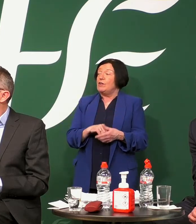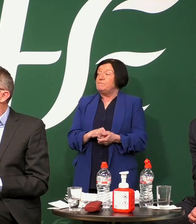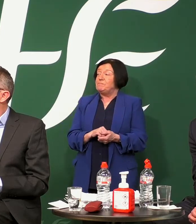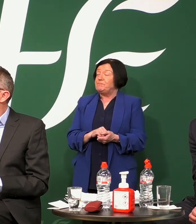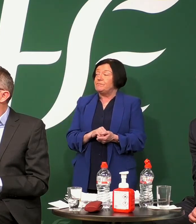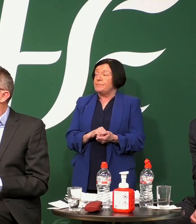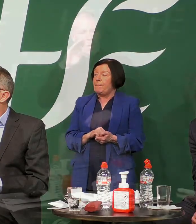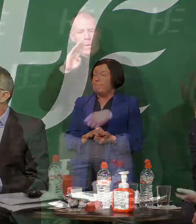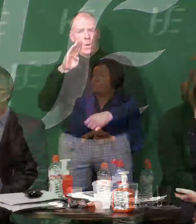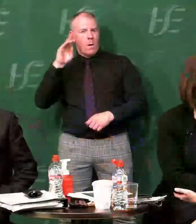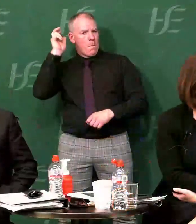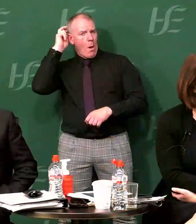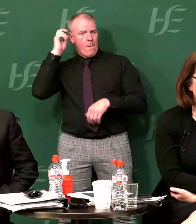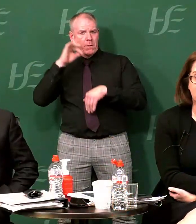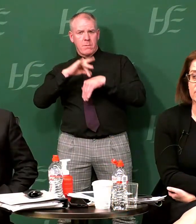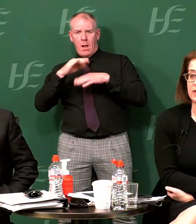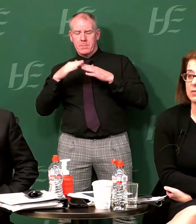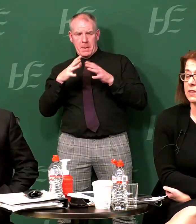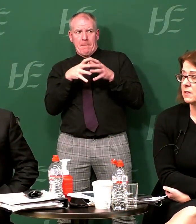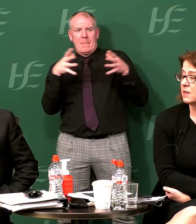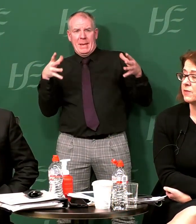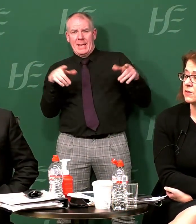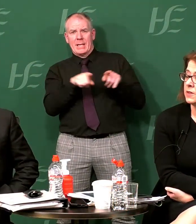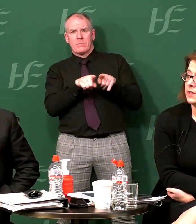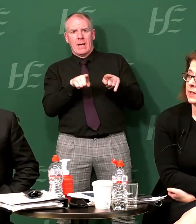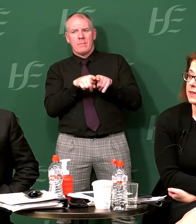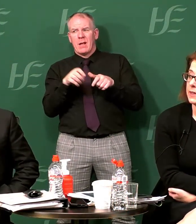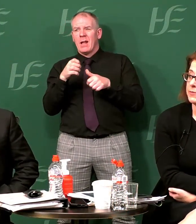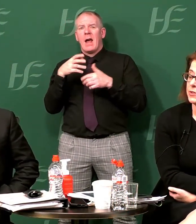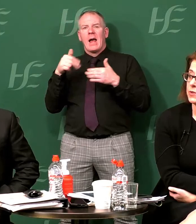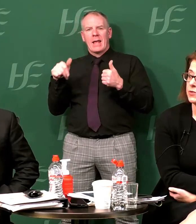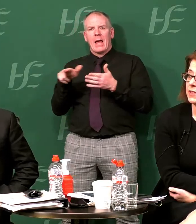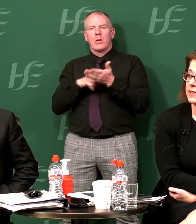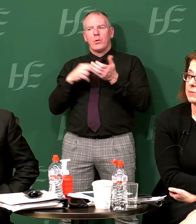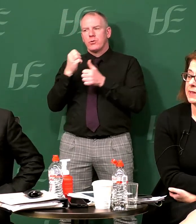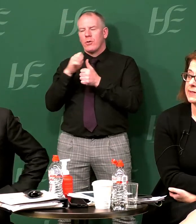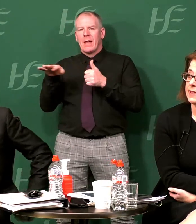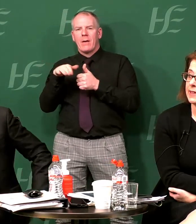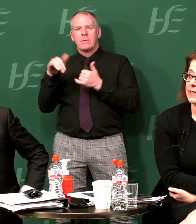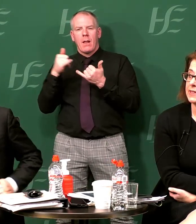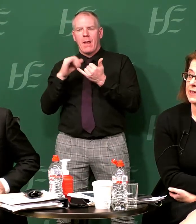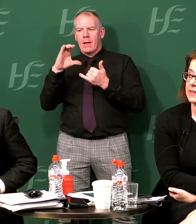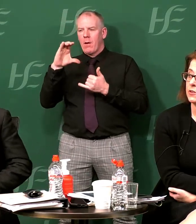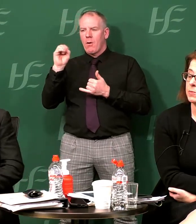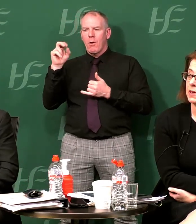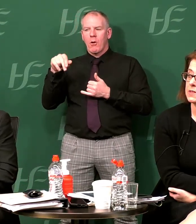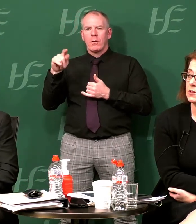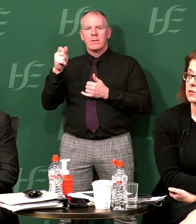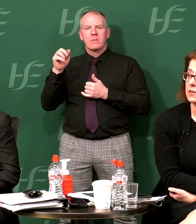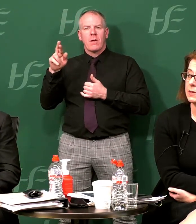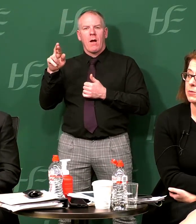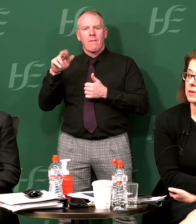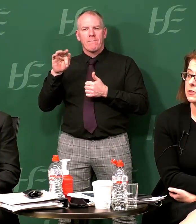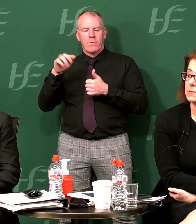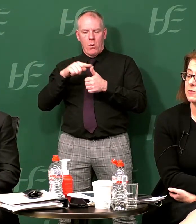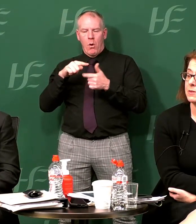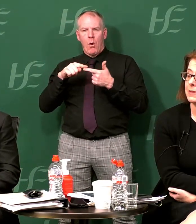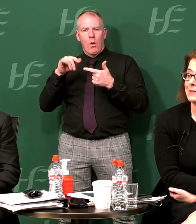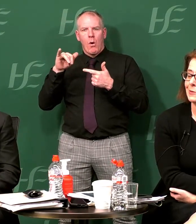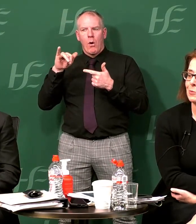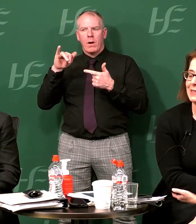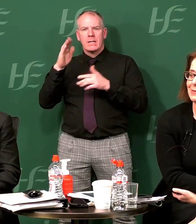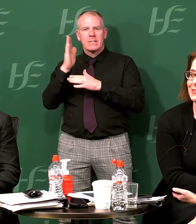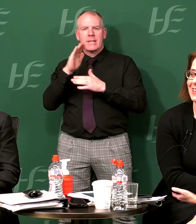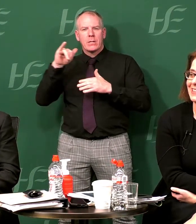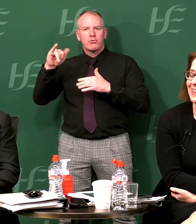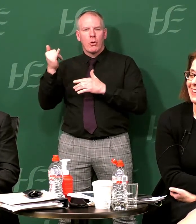to other capacities. So, there's, for example, Clontarf for Joseph Raheny and places like that. In other parts of the country, I think, Paul, in terms of